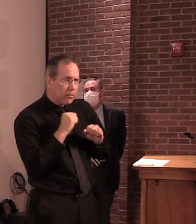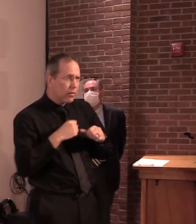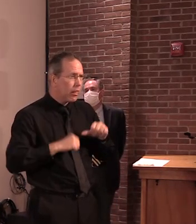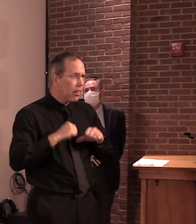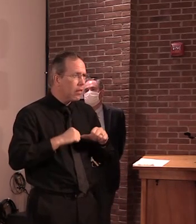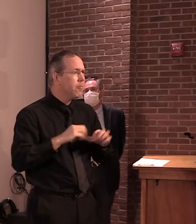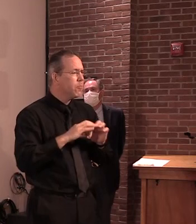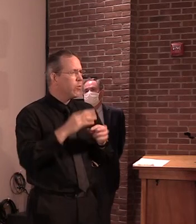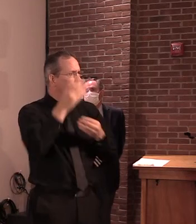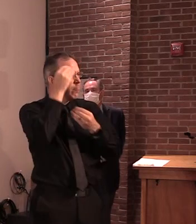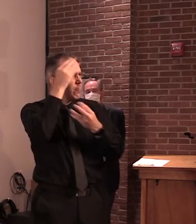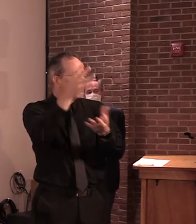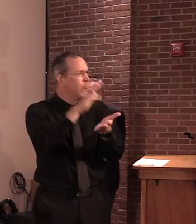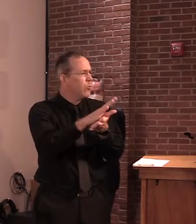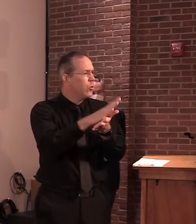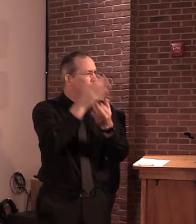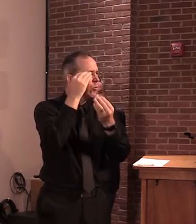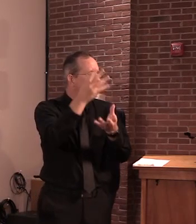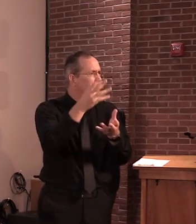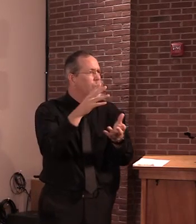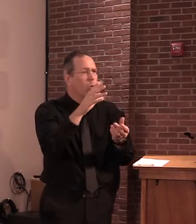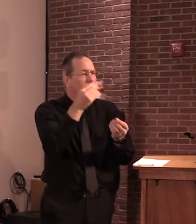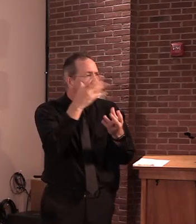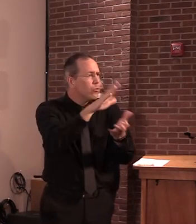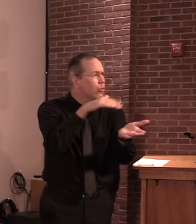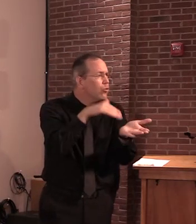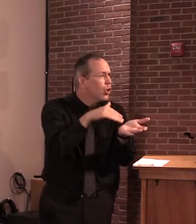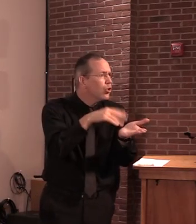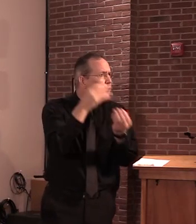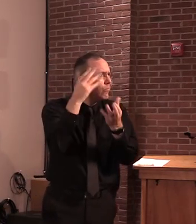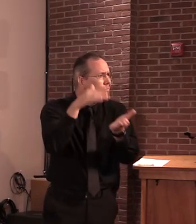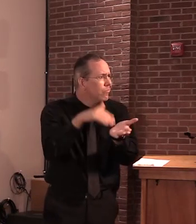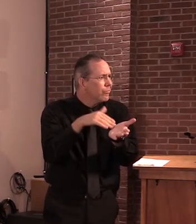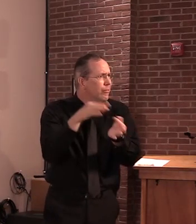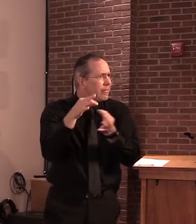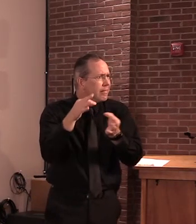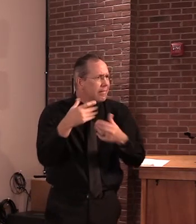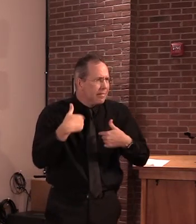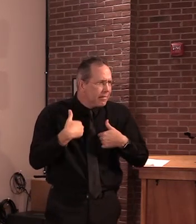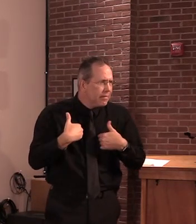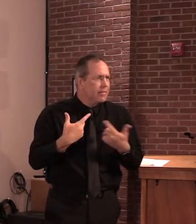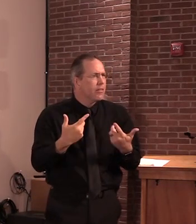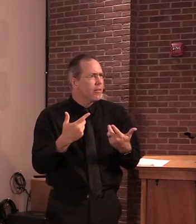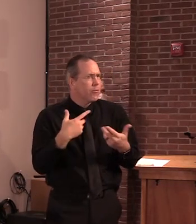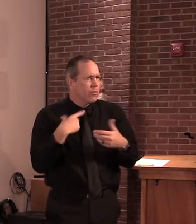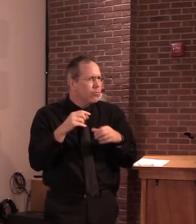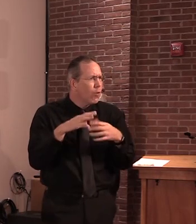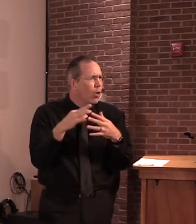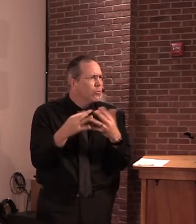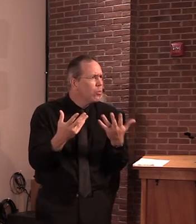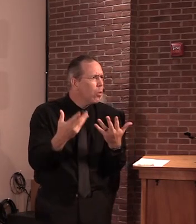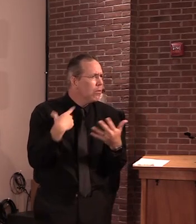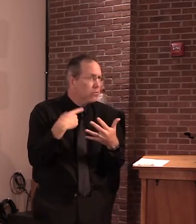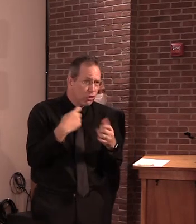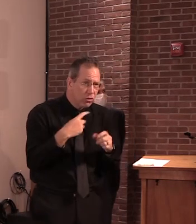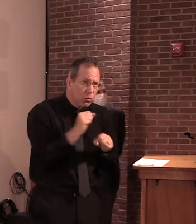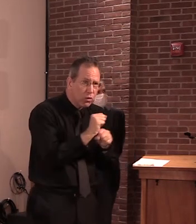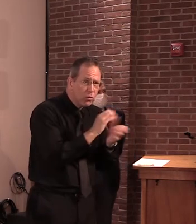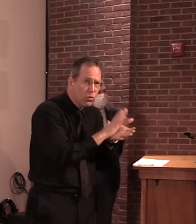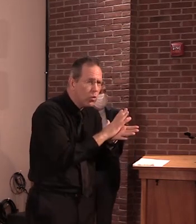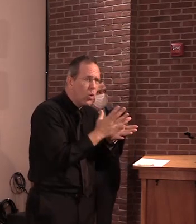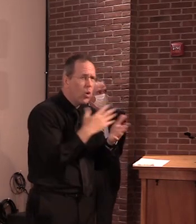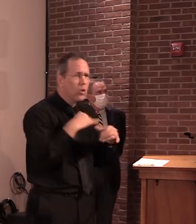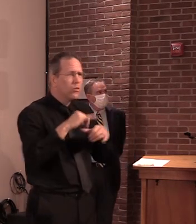own physician and bring it to their attention and have discussions about the wisdom of returning to the